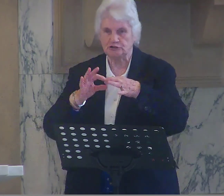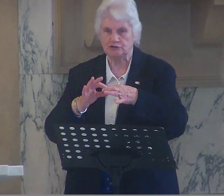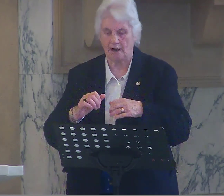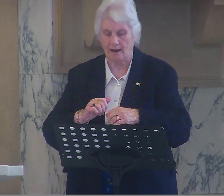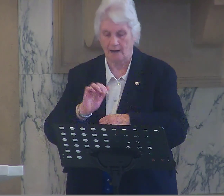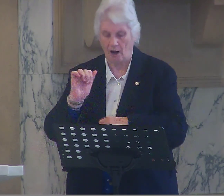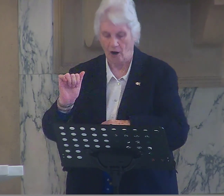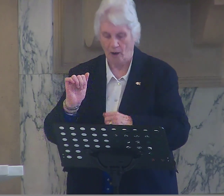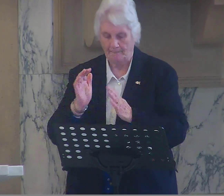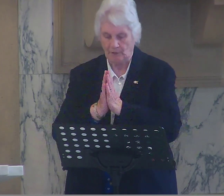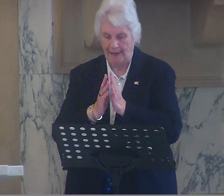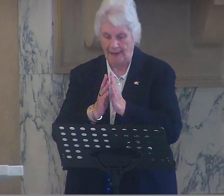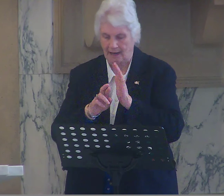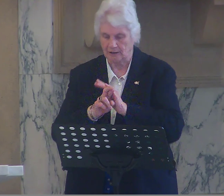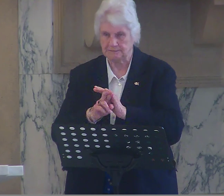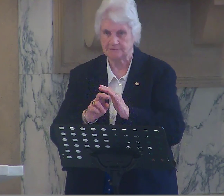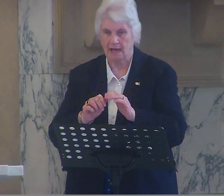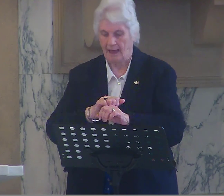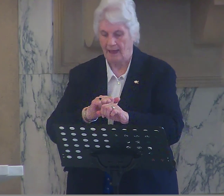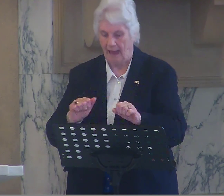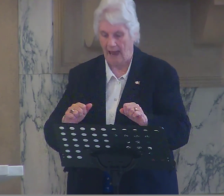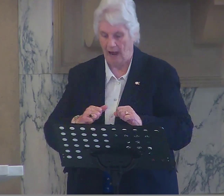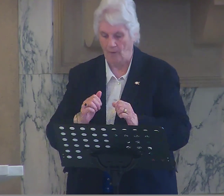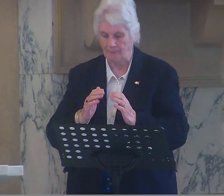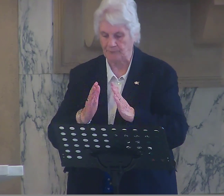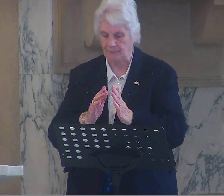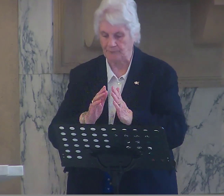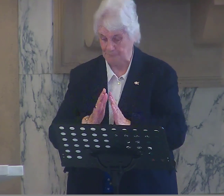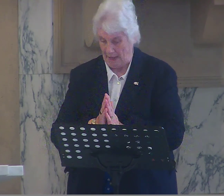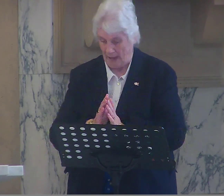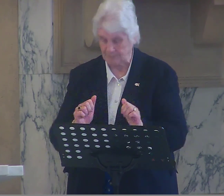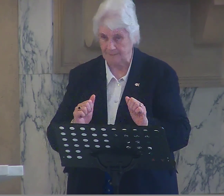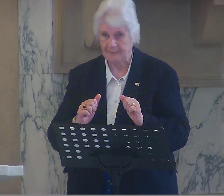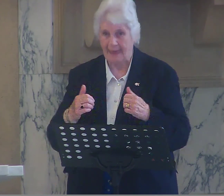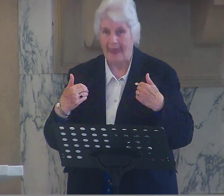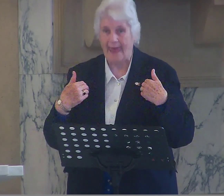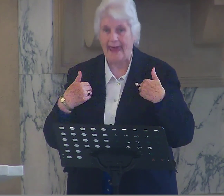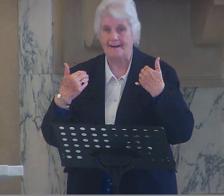We ask Mary to join her prayers with ours.